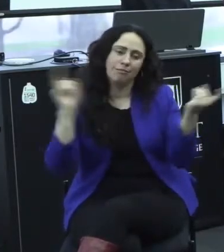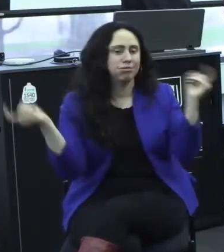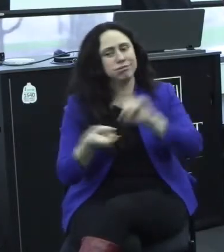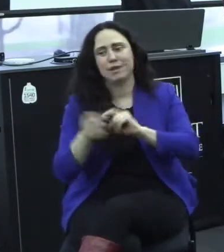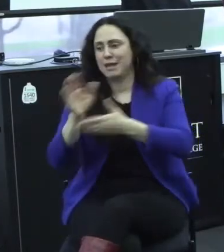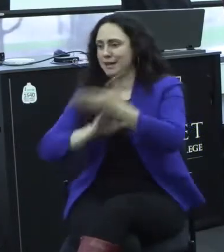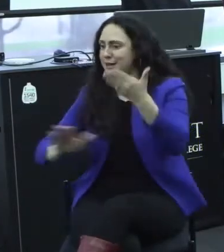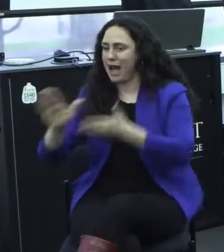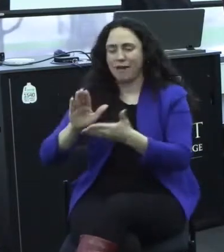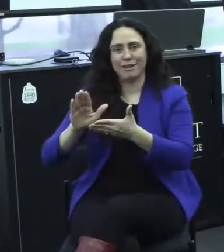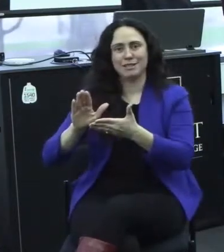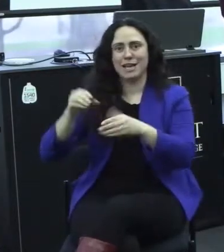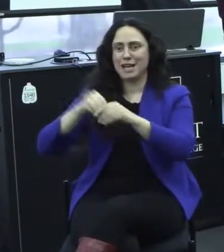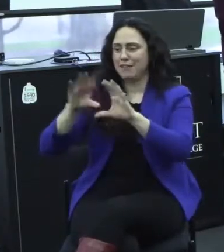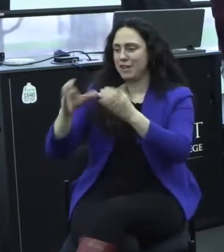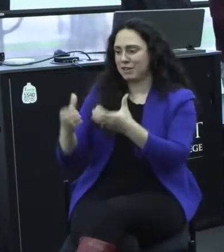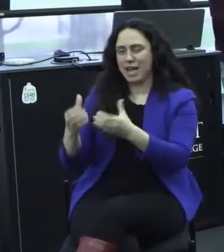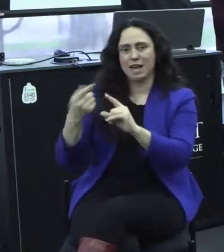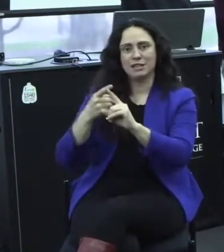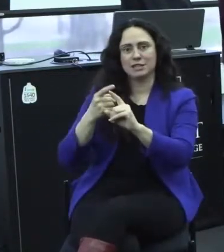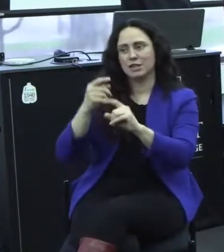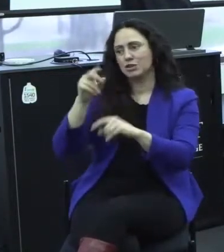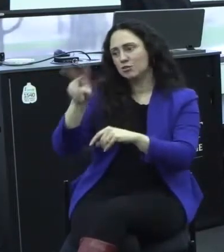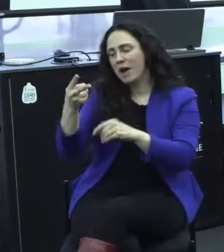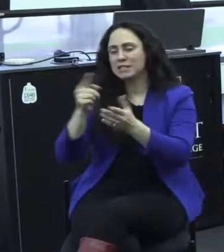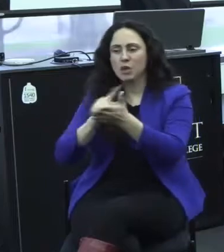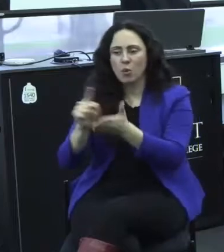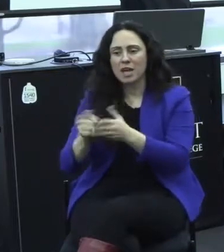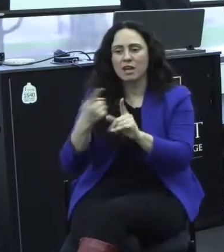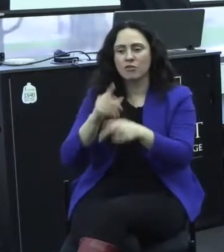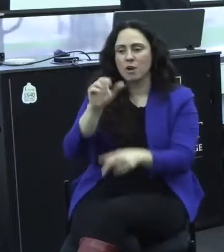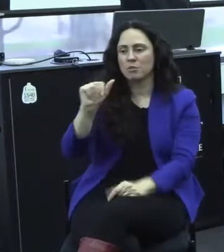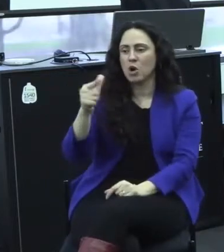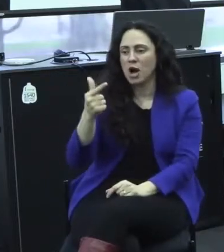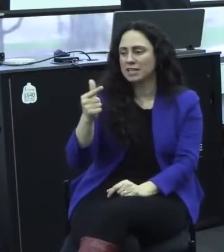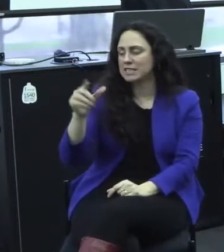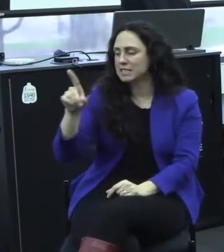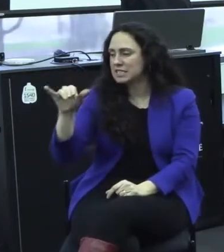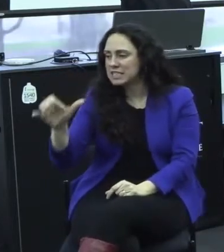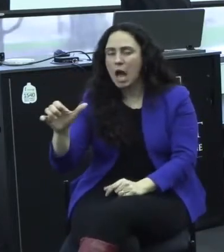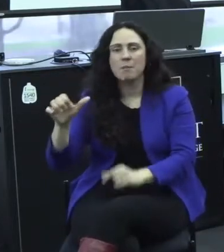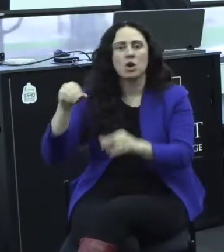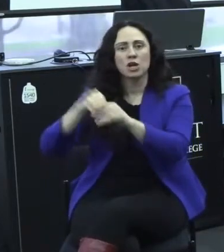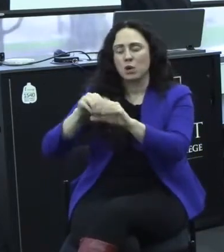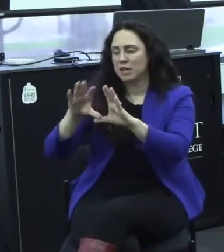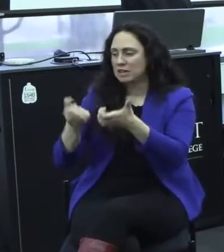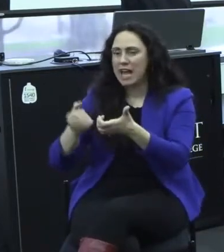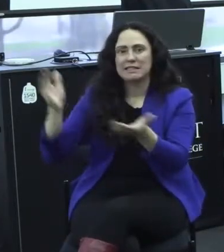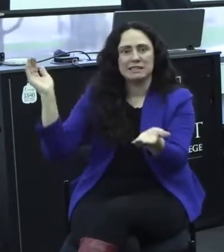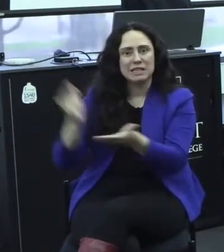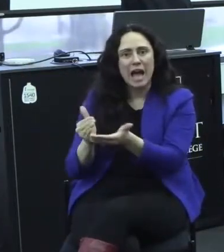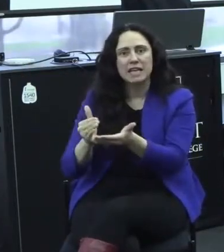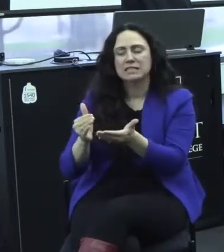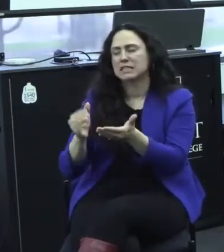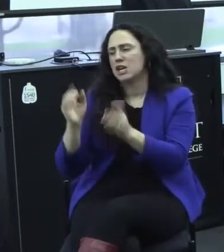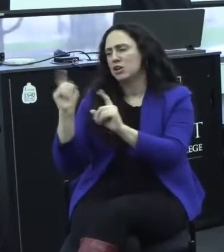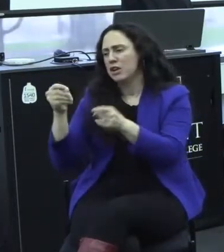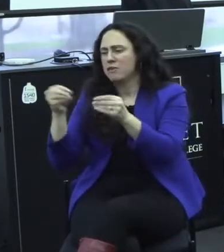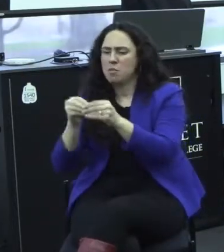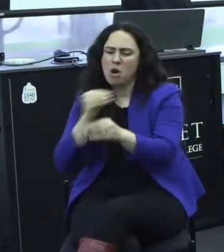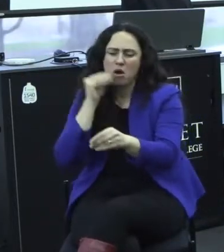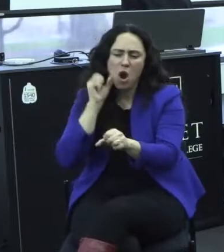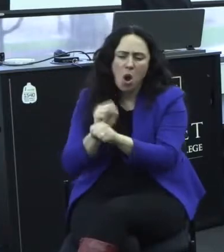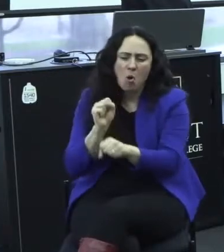times a week, maybe 3. From August to December, you're in class far less. You're given way more homework, things to read, things to